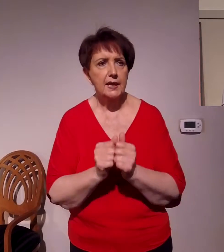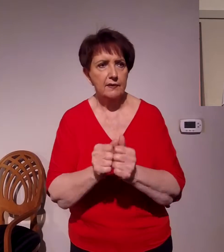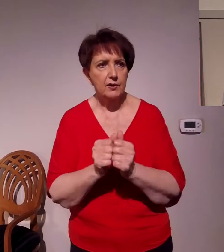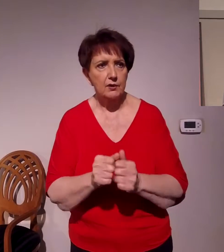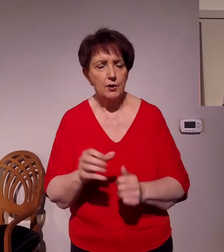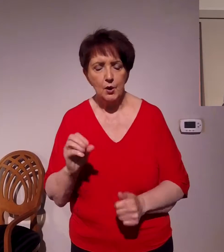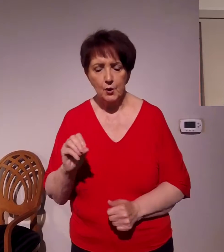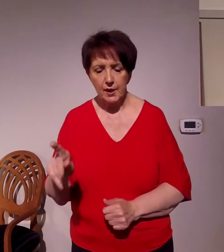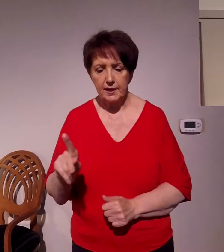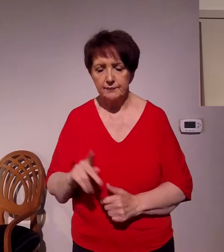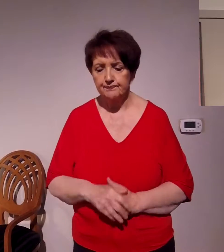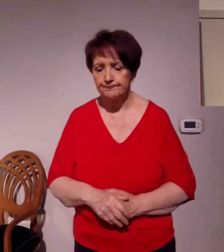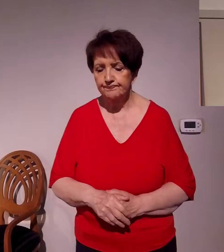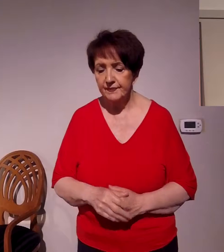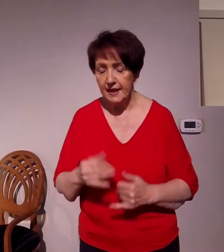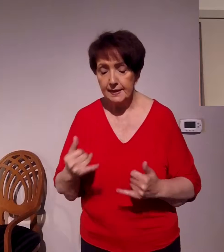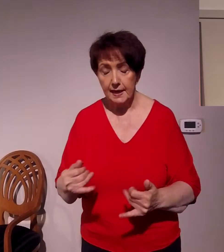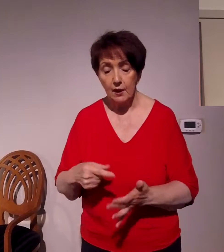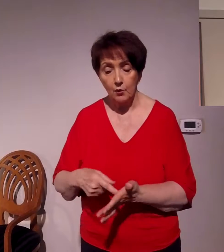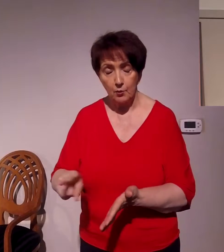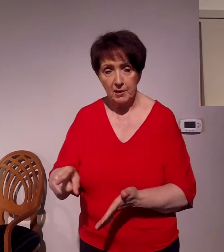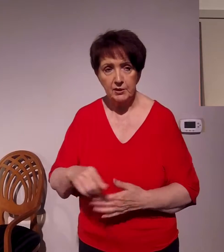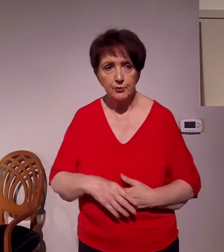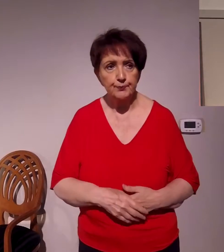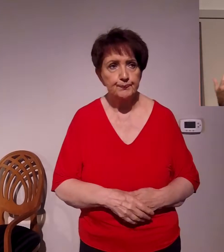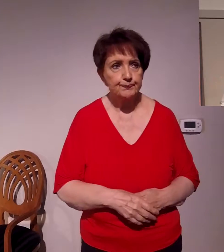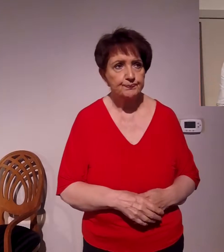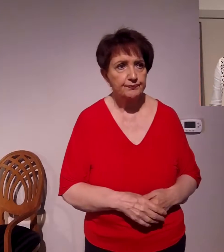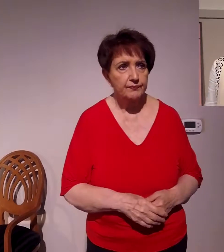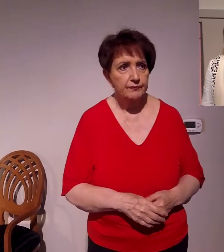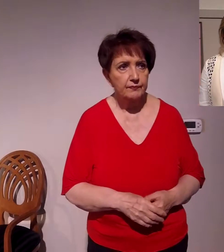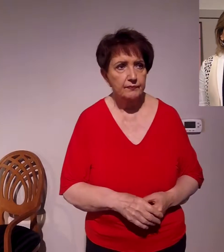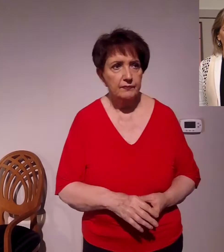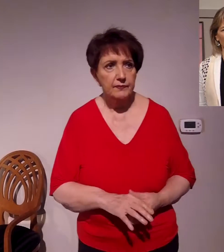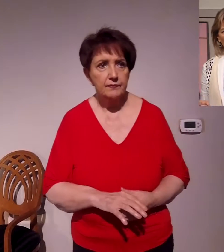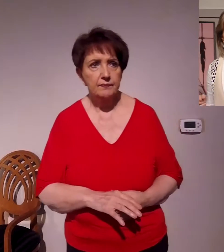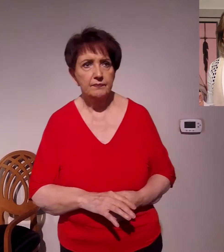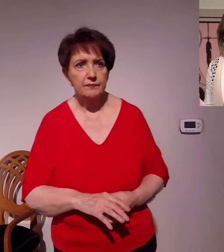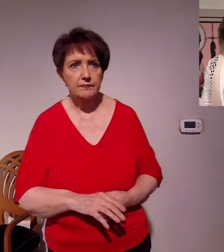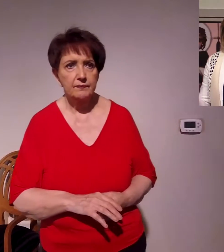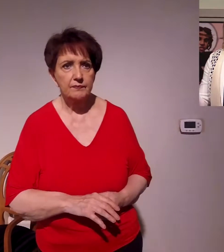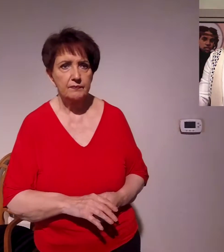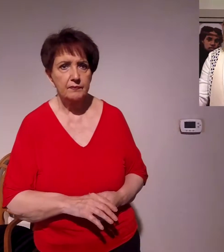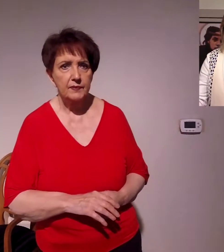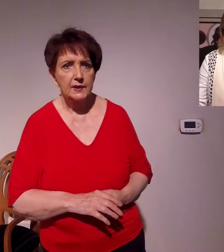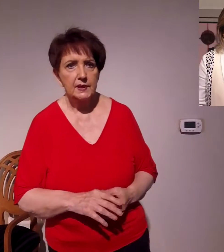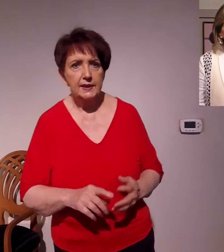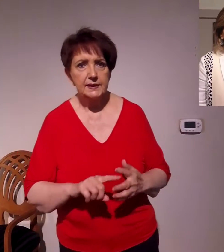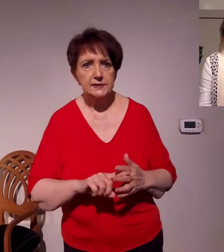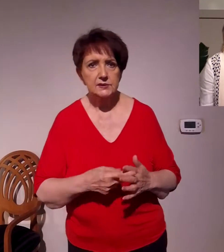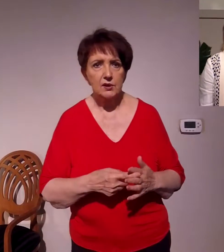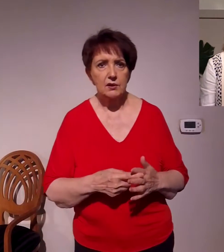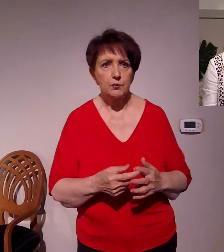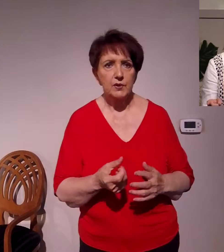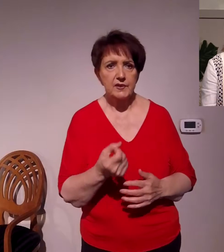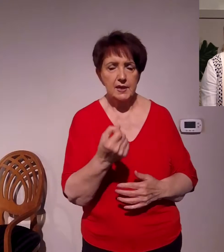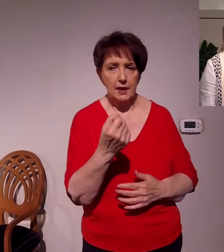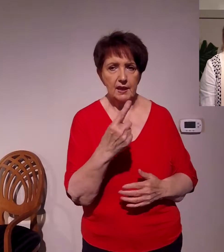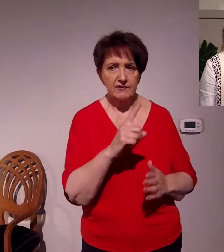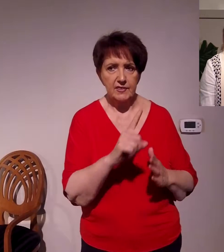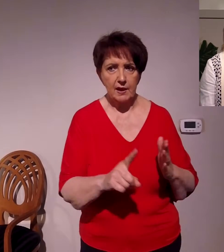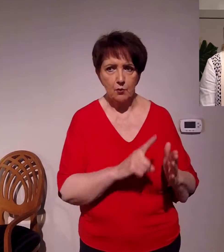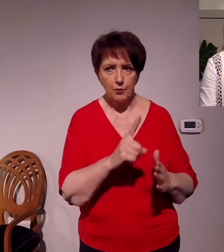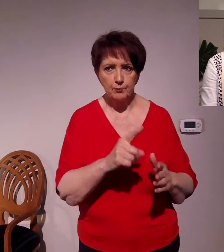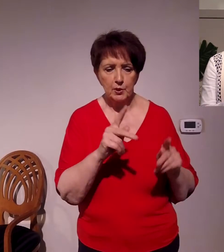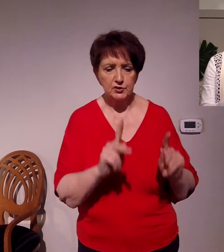says, okay, now I'm going to pay you, for your work today. And he started with the 11th hour